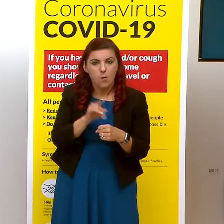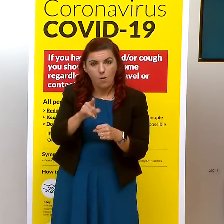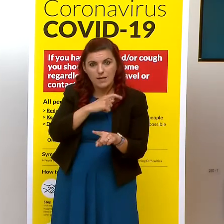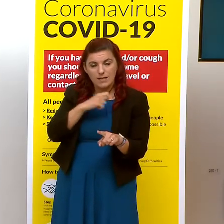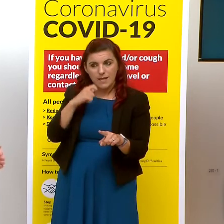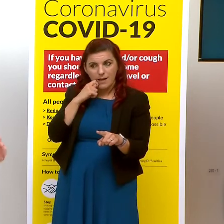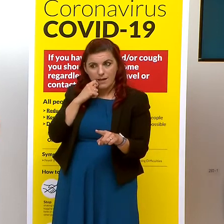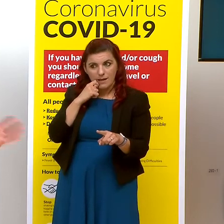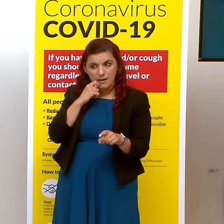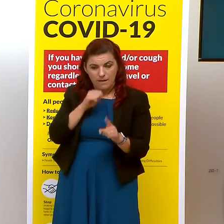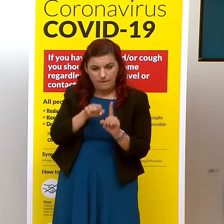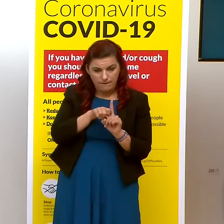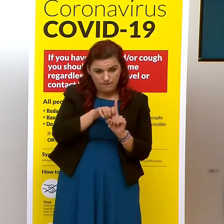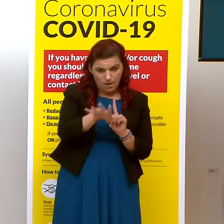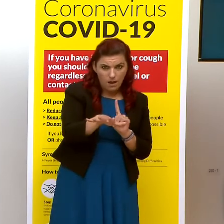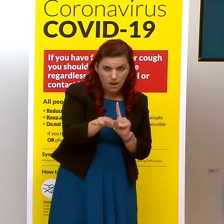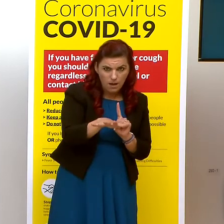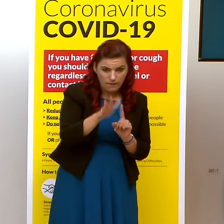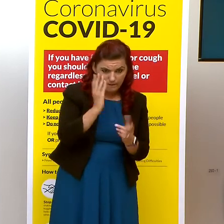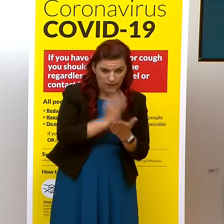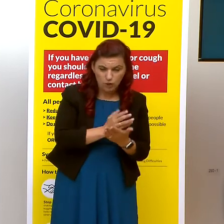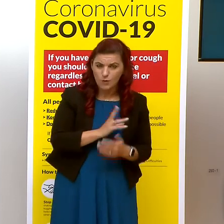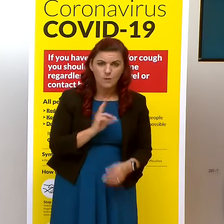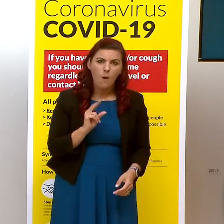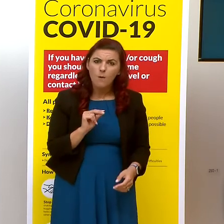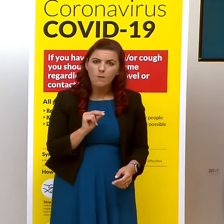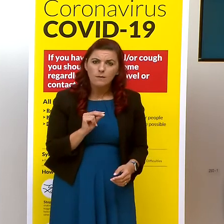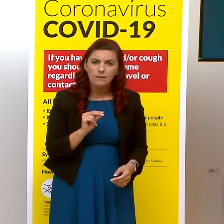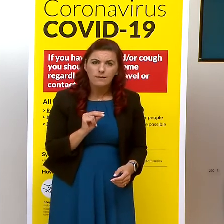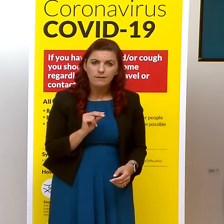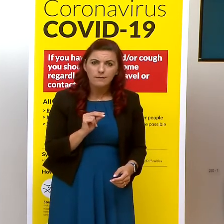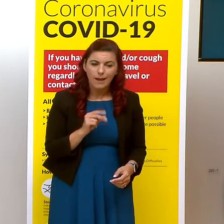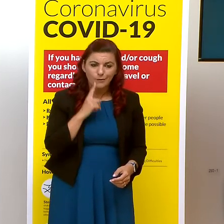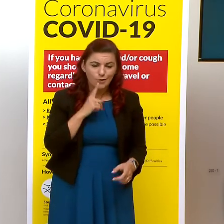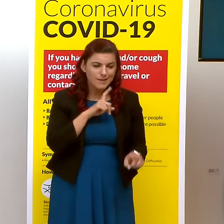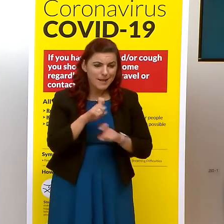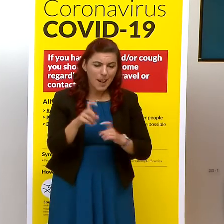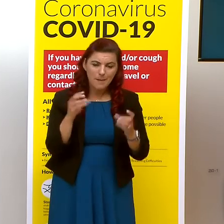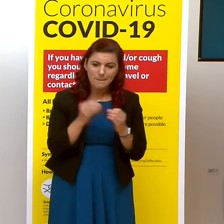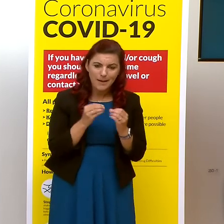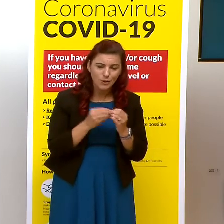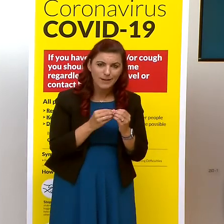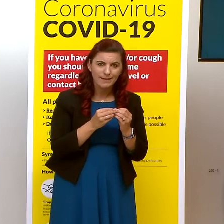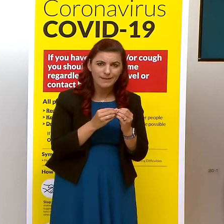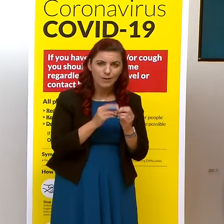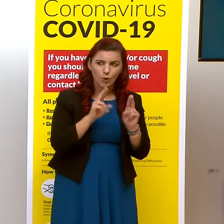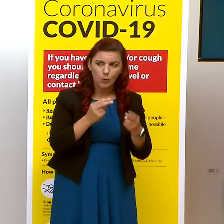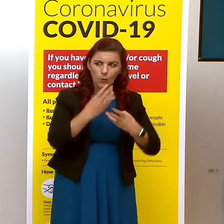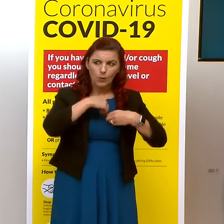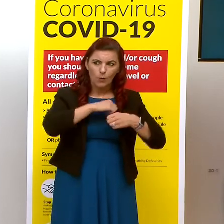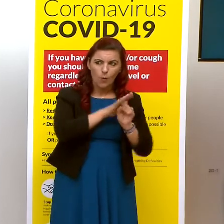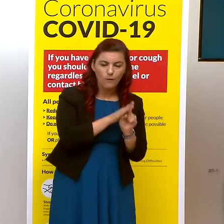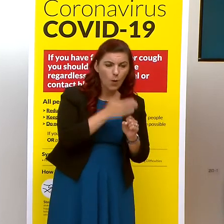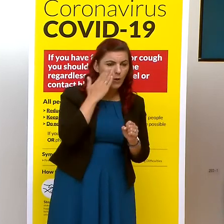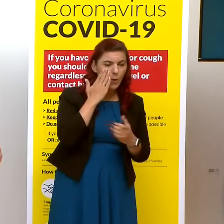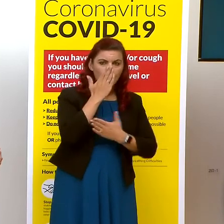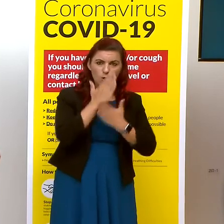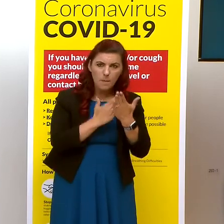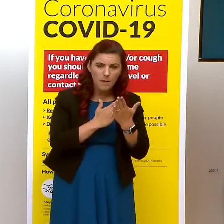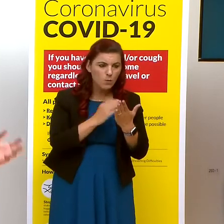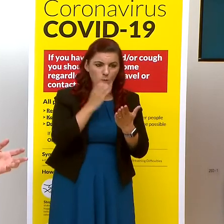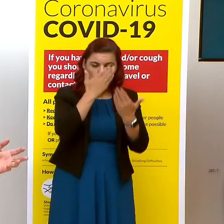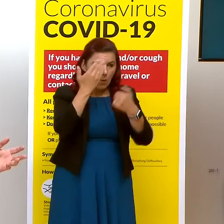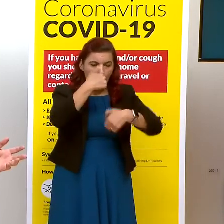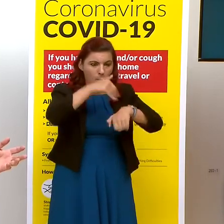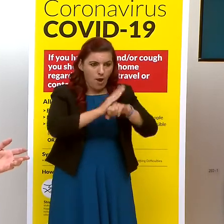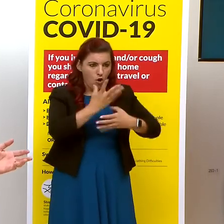The virus is still out there. If you look at the number of new cases I just mentioned, less than 400 per week, we know some of those cases are unexplained in terms of their link with